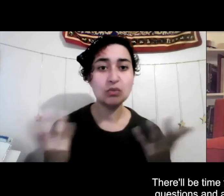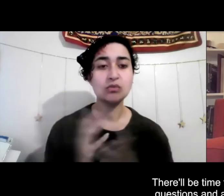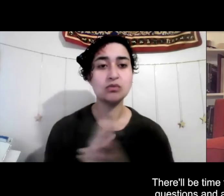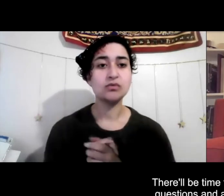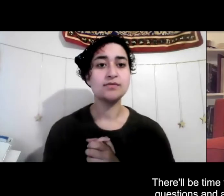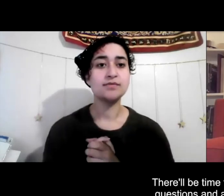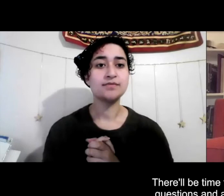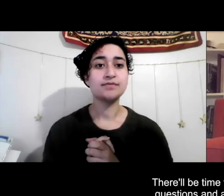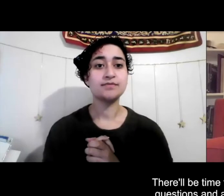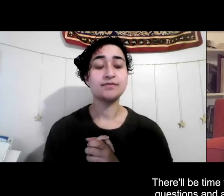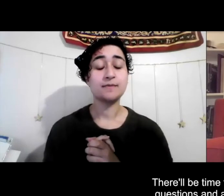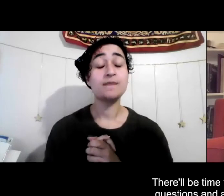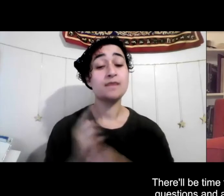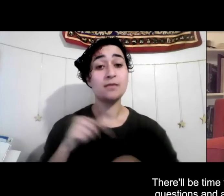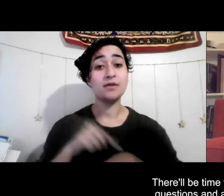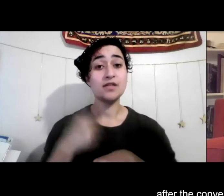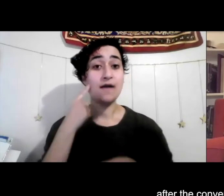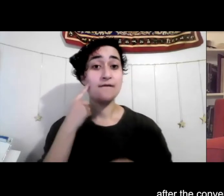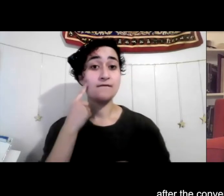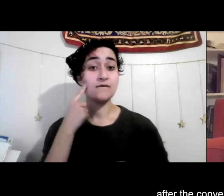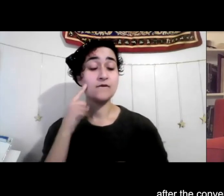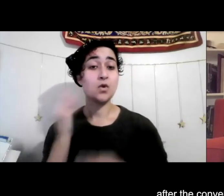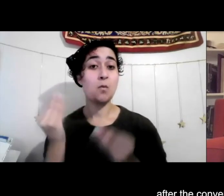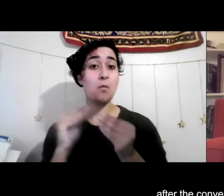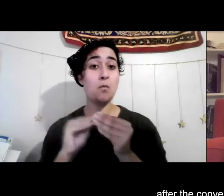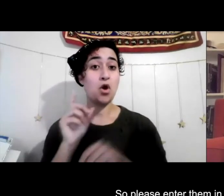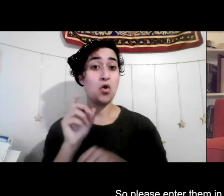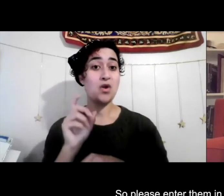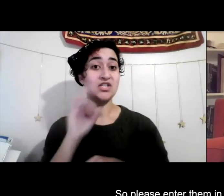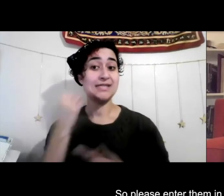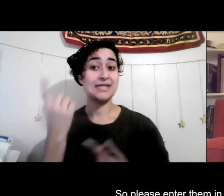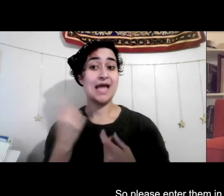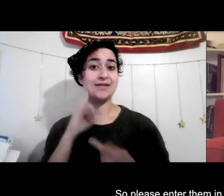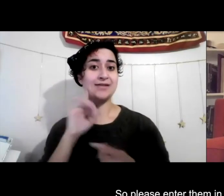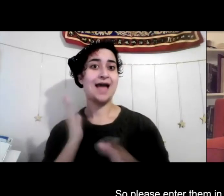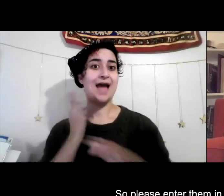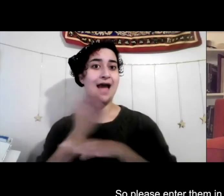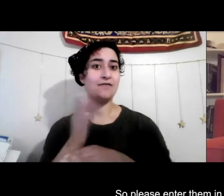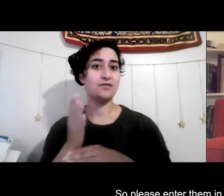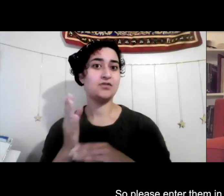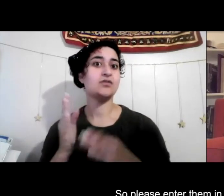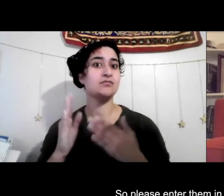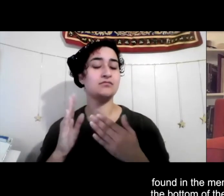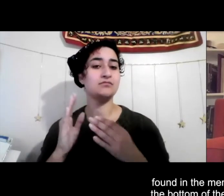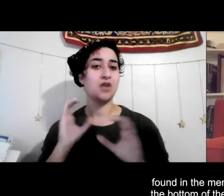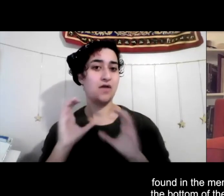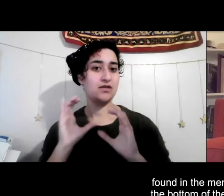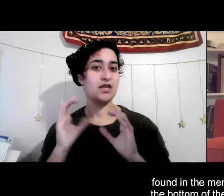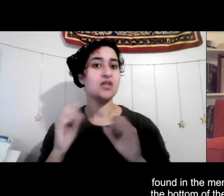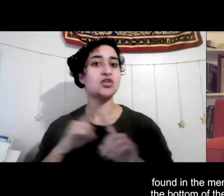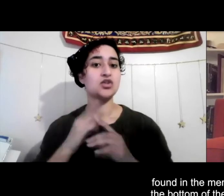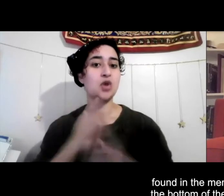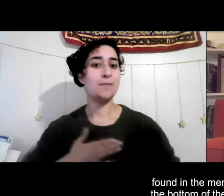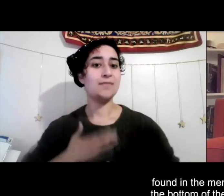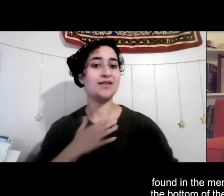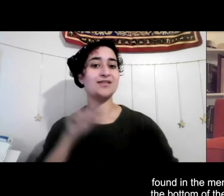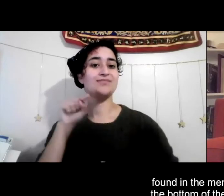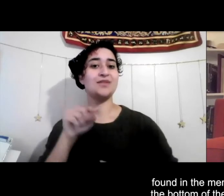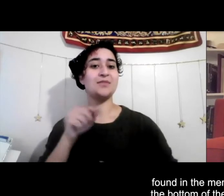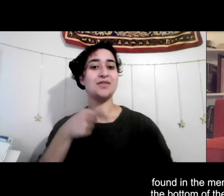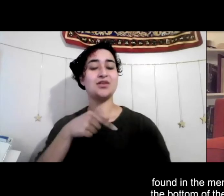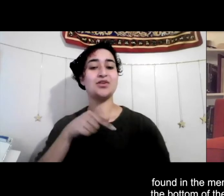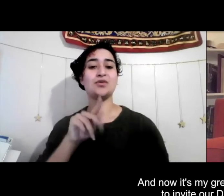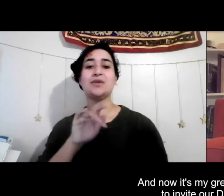There will be time for more questions and answers after the conversation, so please enter them in the Q&A box found in the menu bar at the bottom of the